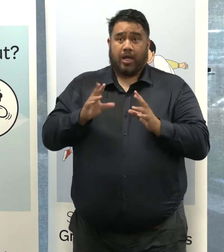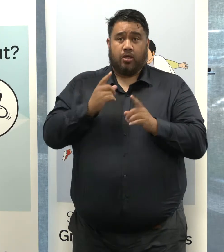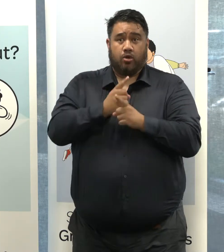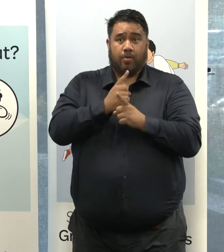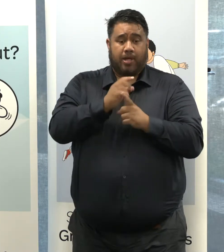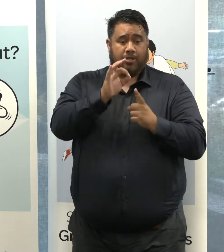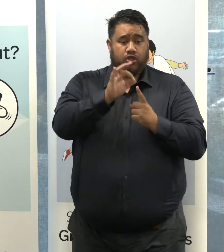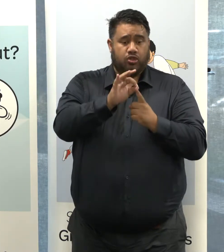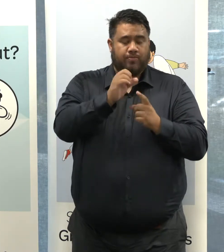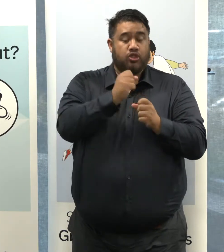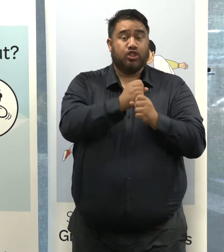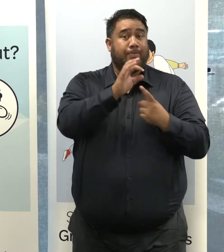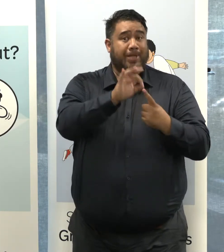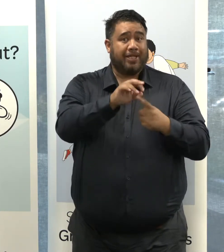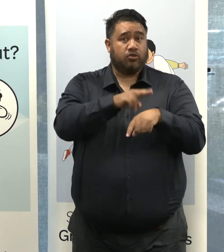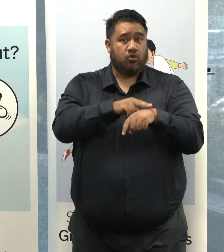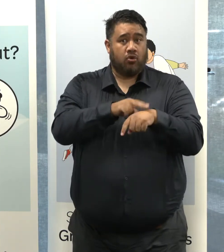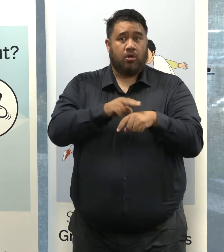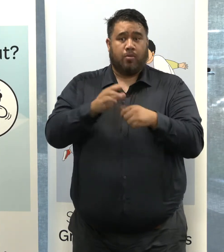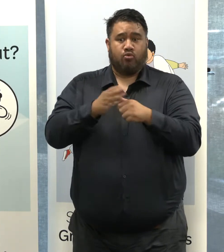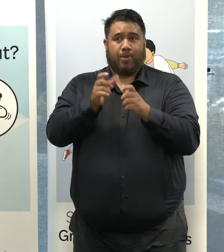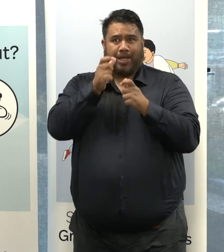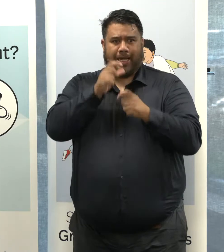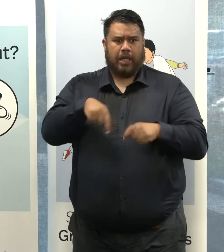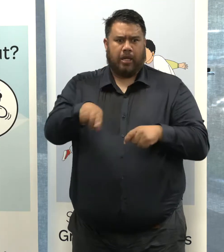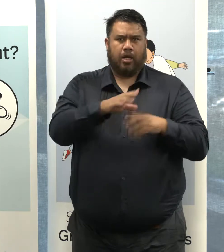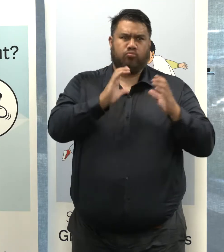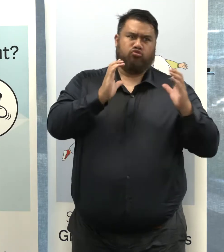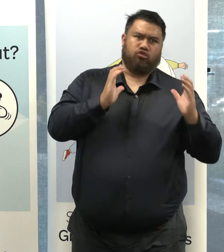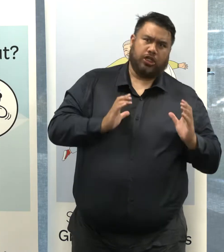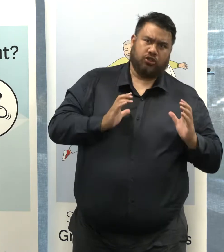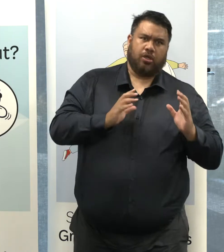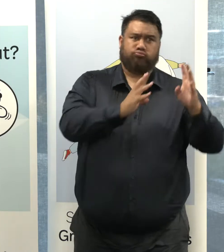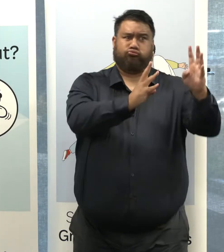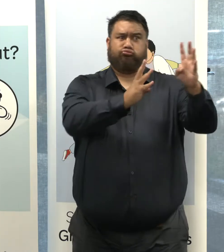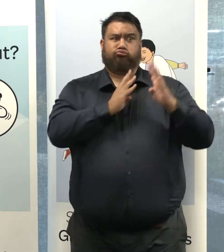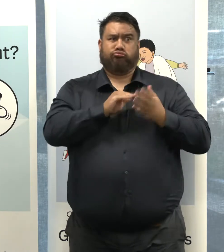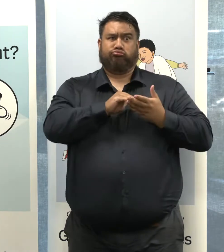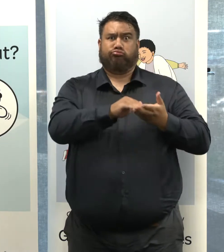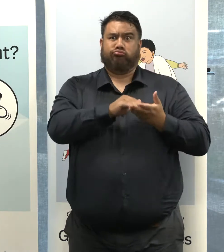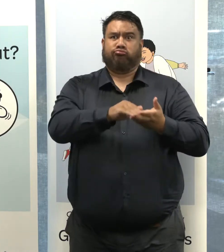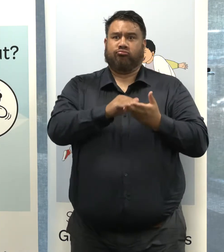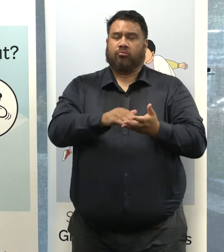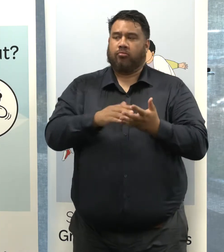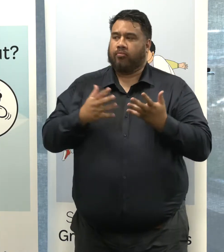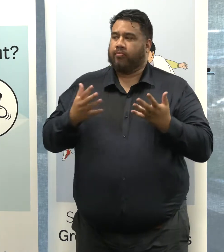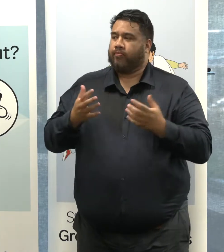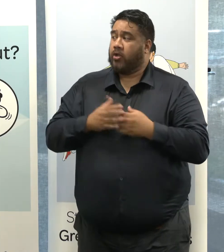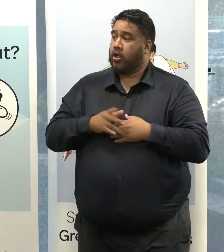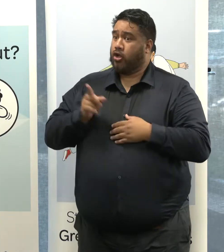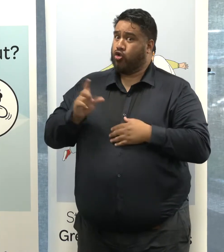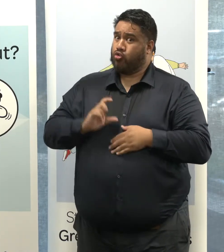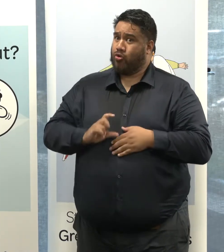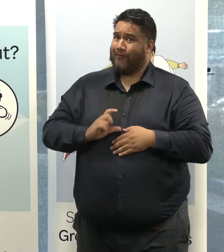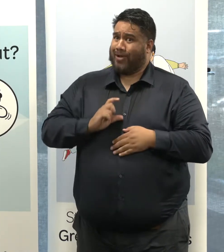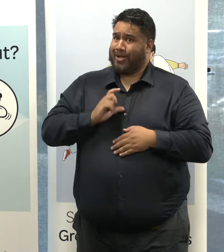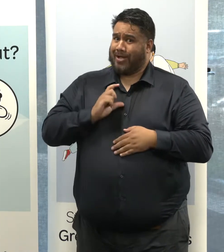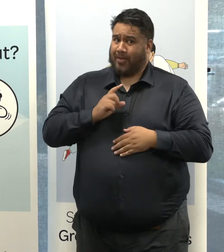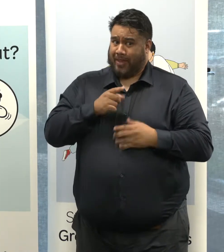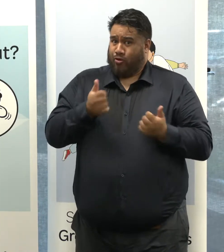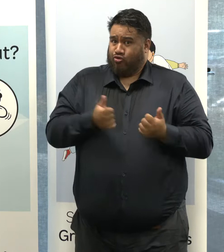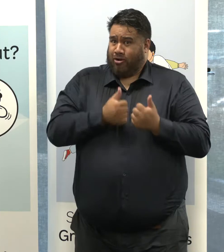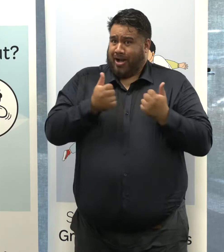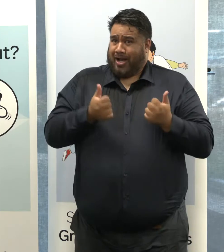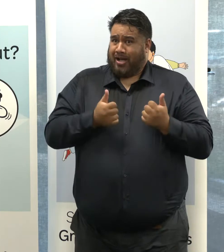with a huge increase in cases. Are you sort of confident, just generally, that everything is working as it should be at the moment, and there's no one sort of out there at